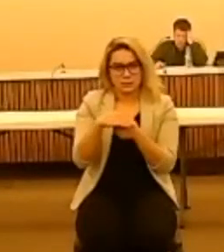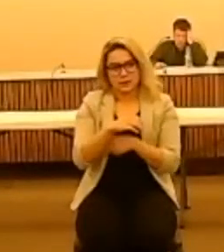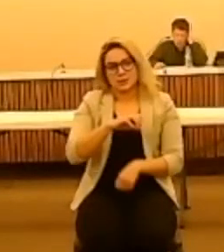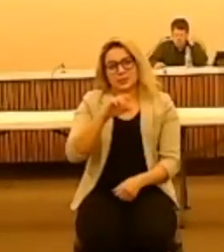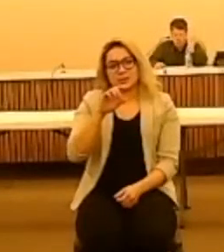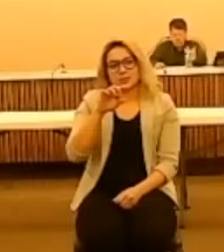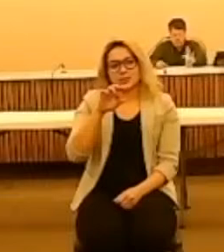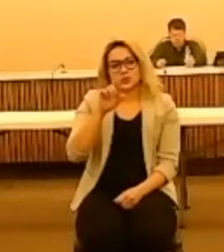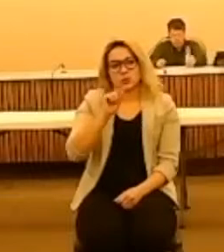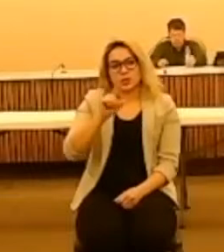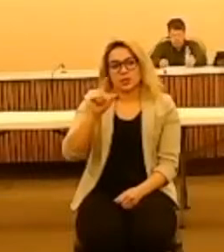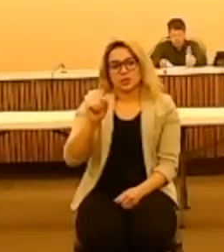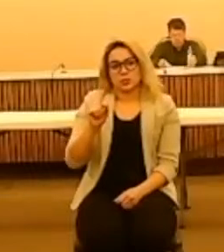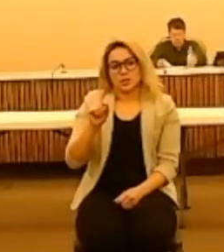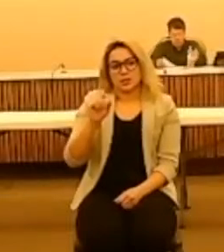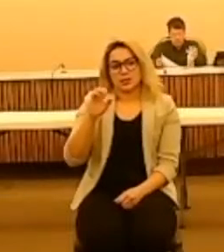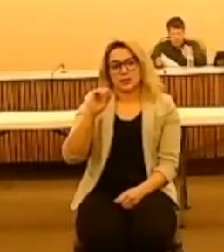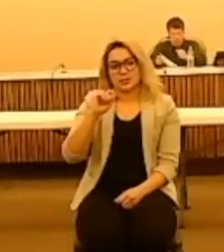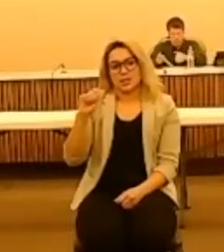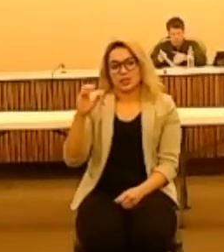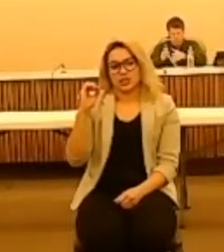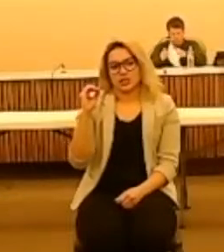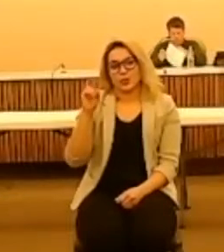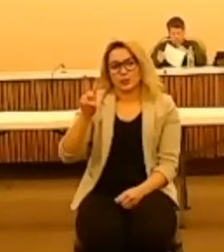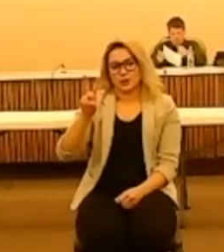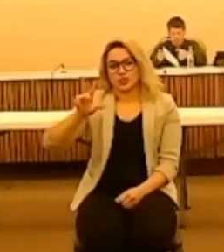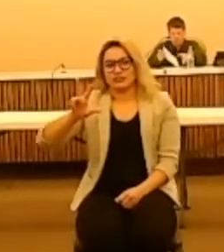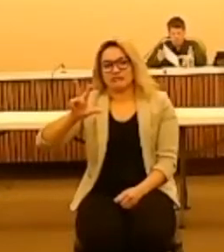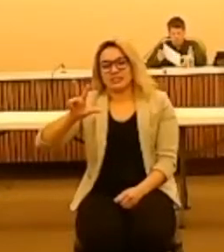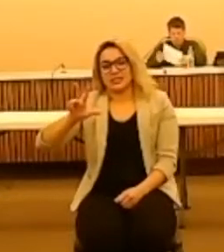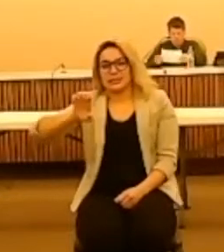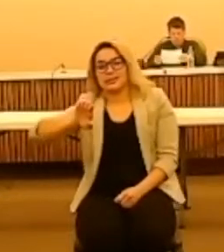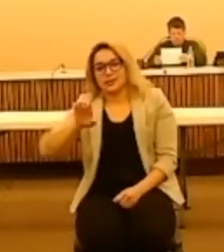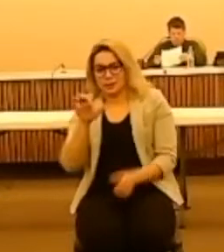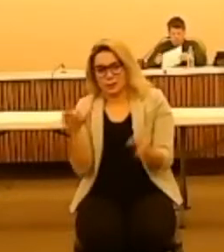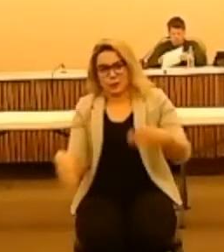closed. Thank you, Jess. Thank you very much. Have a good evening. You too. Thank you.